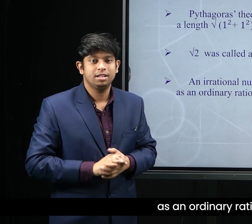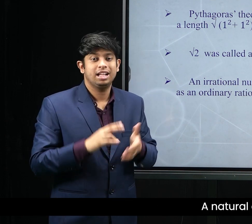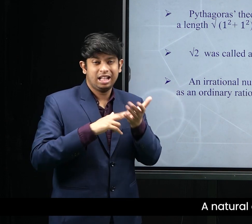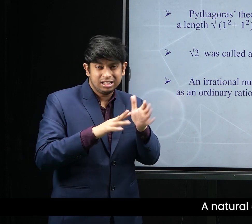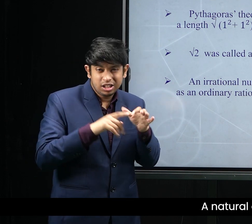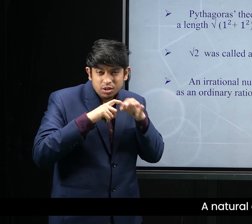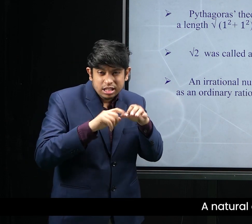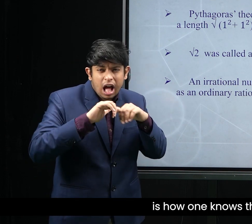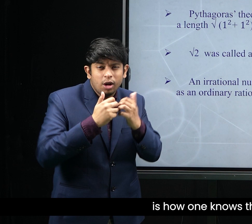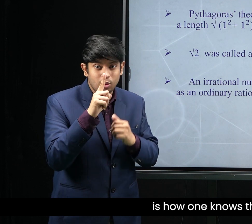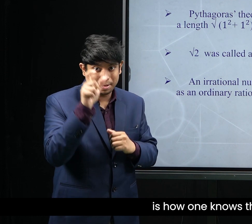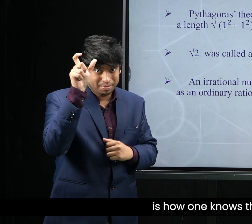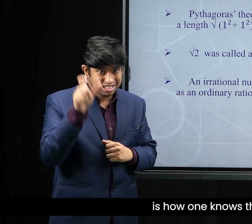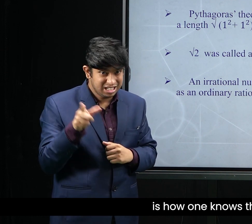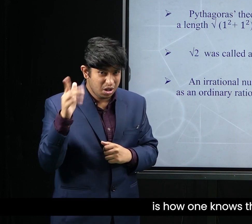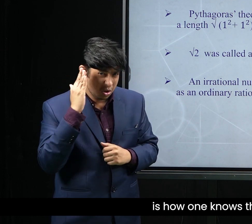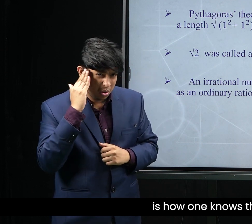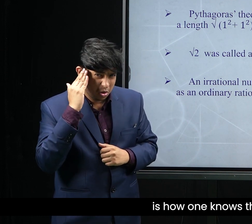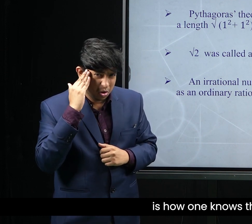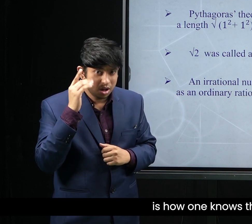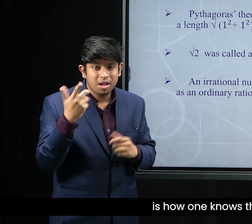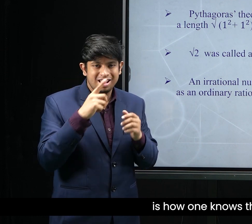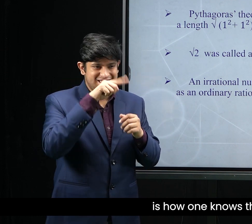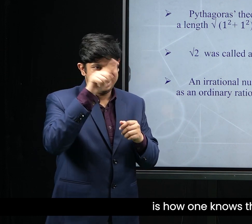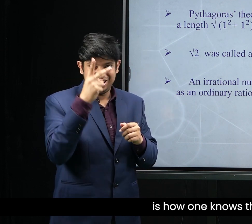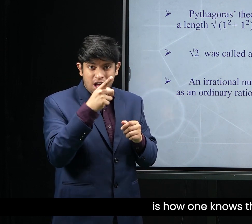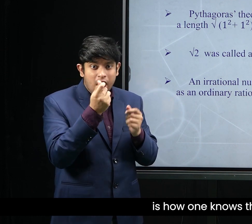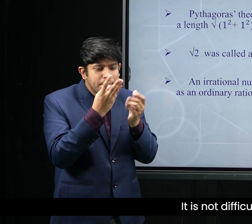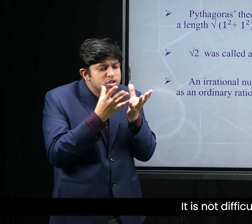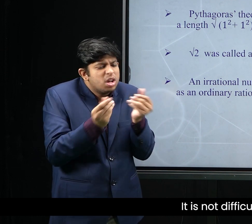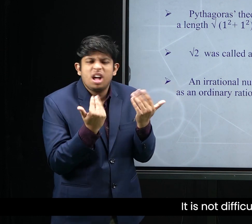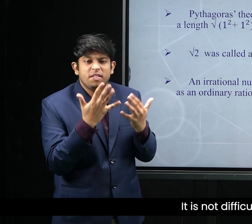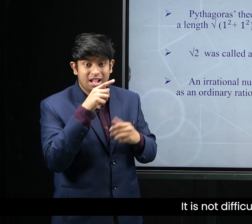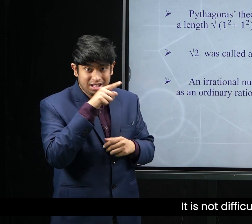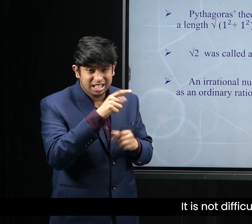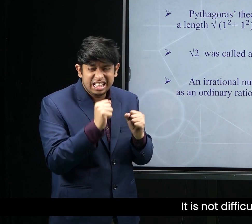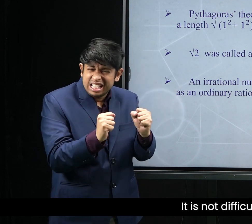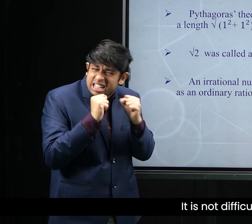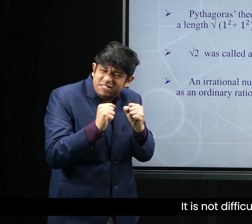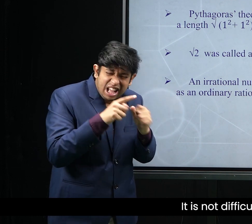A natural question is how one knows that root 2 is irrational. It is not difficult to justify it.